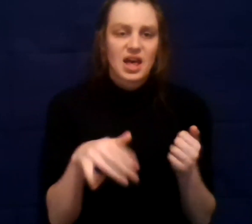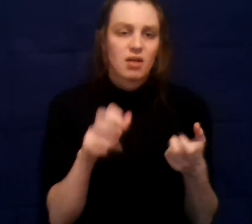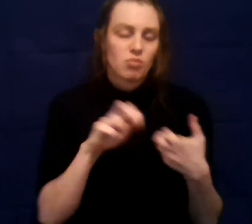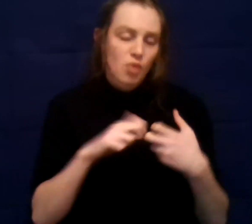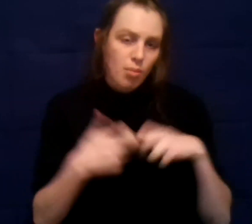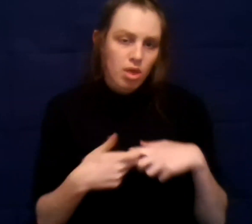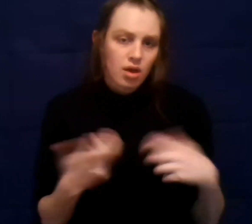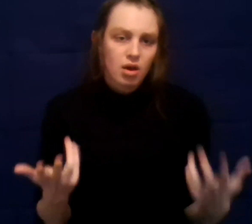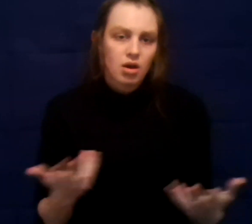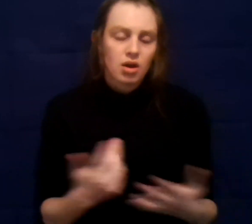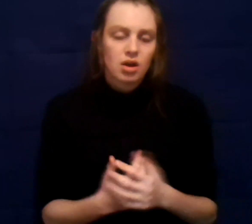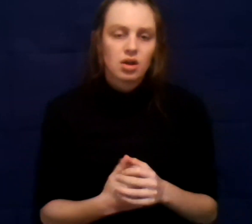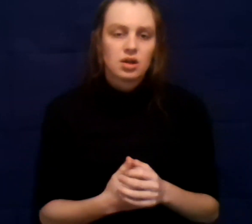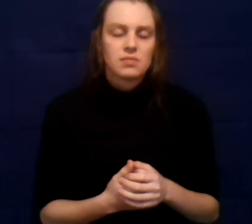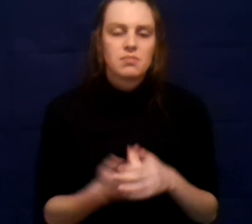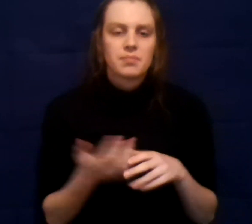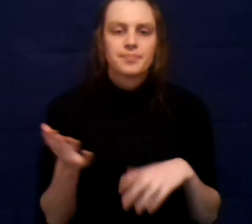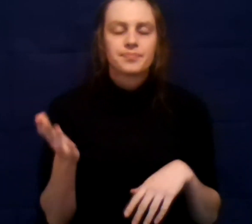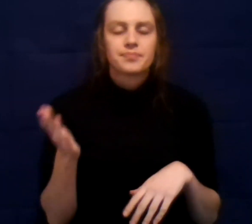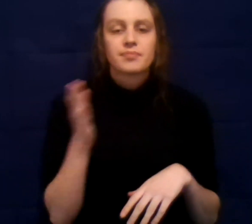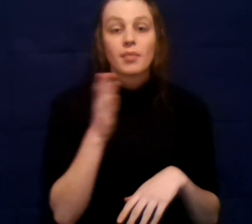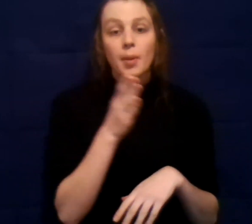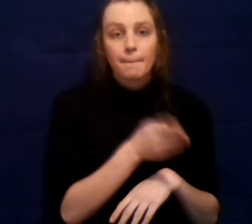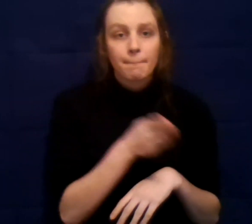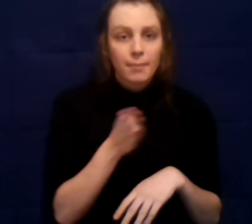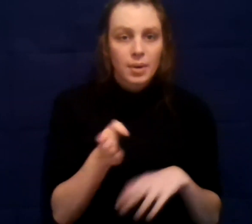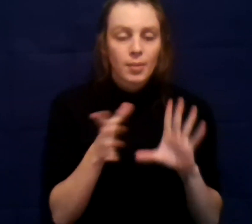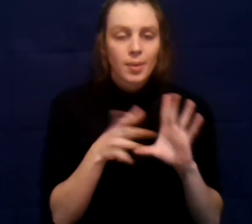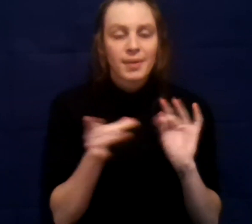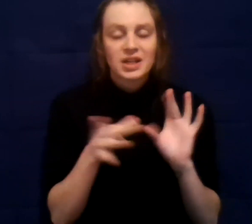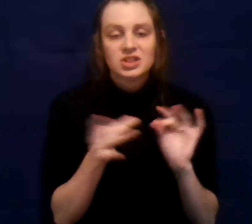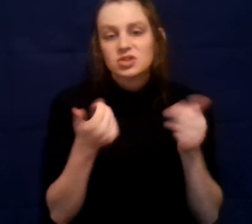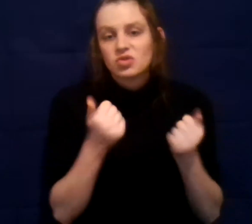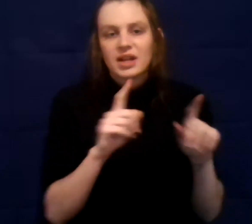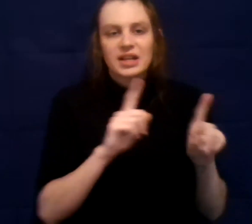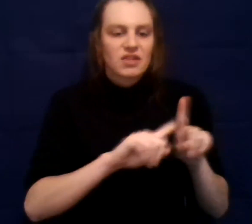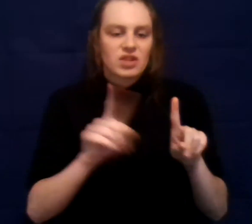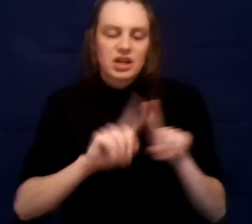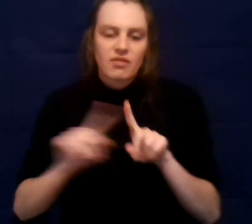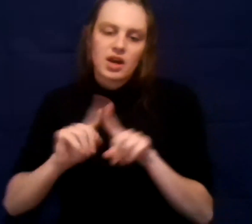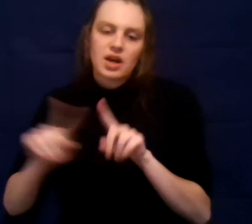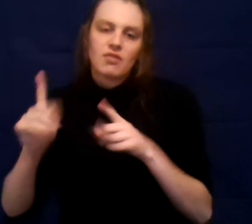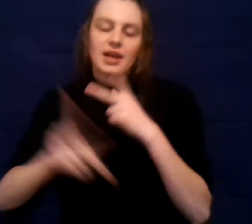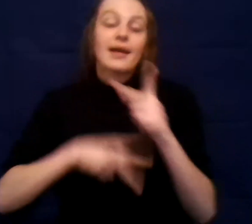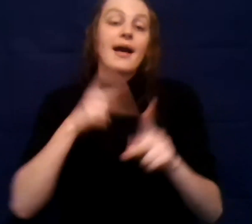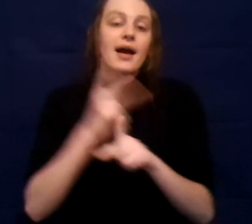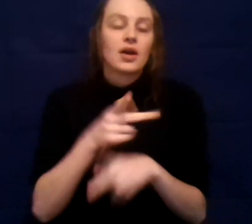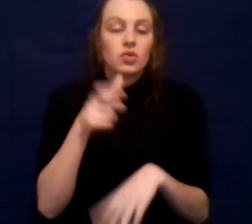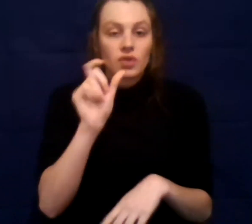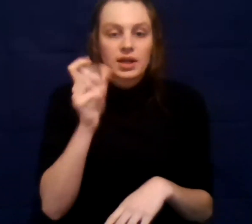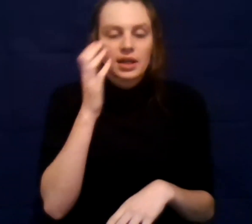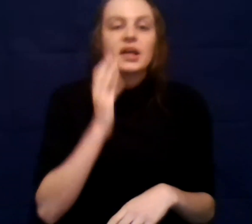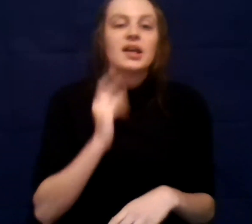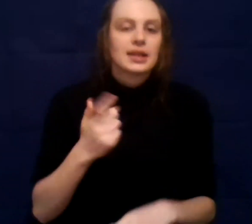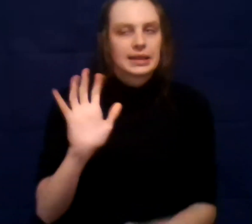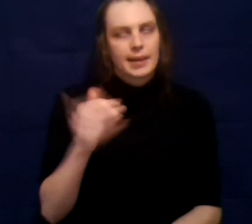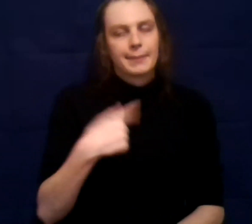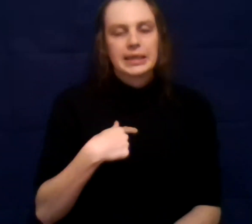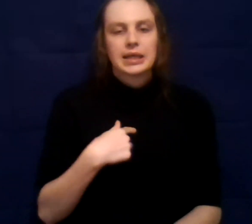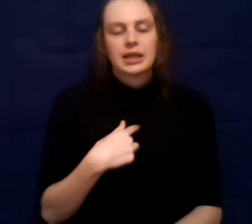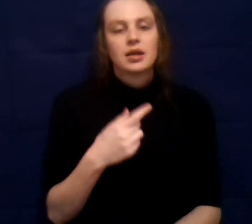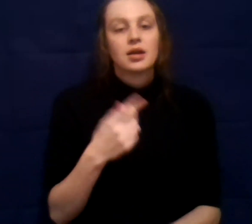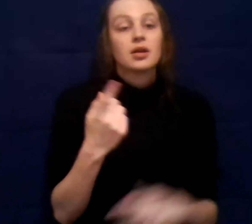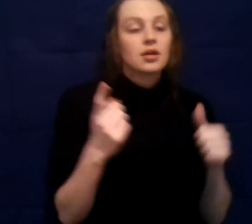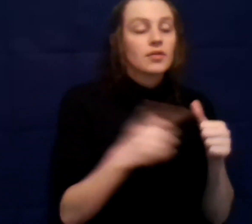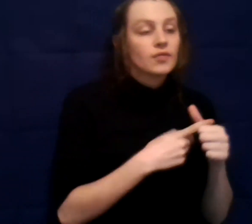I tried, things in the book. They talk about trying different styles of drinking. I switched from just drinking beer to I was